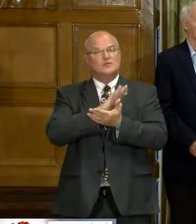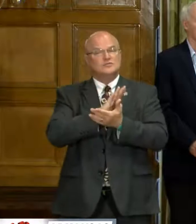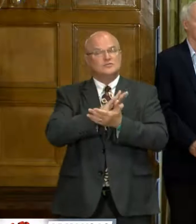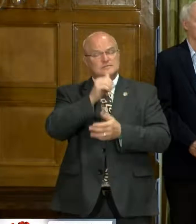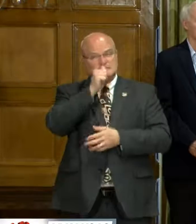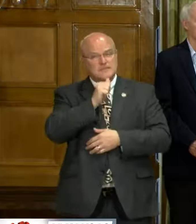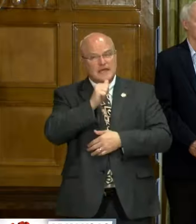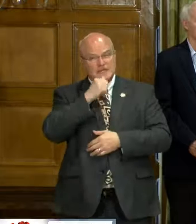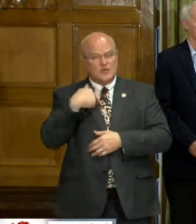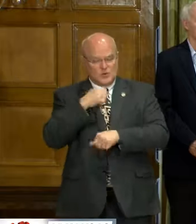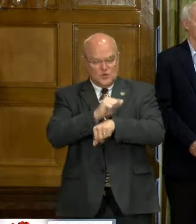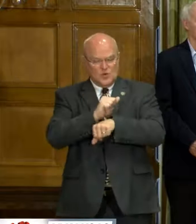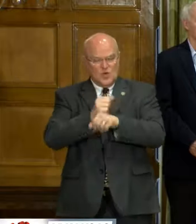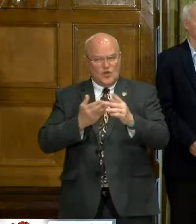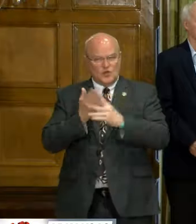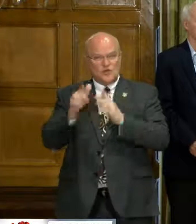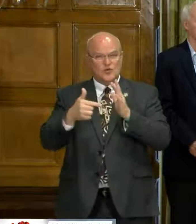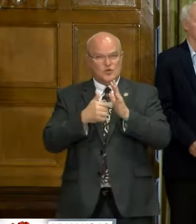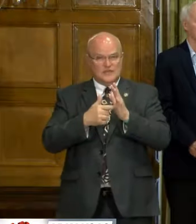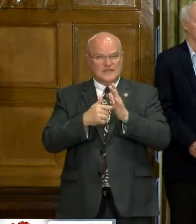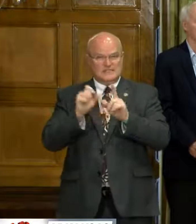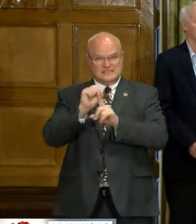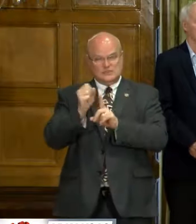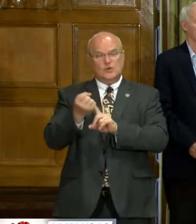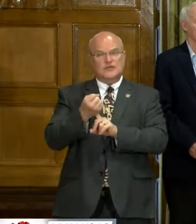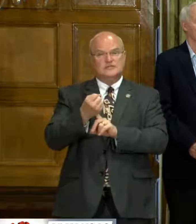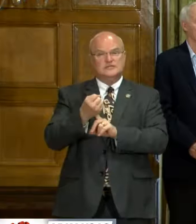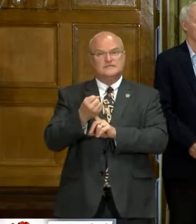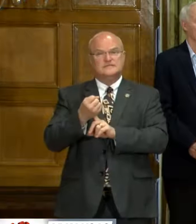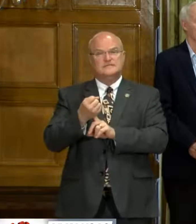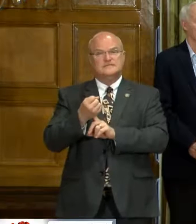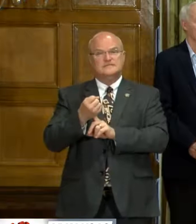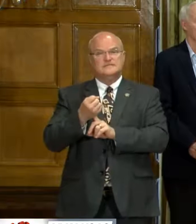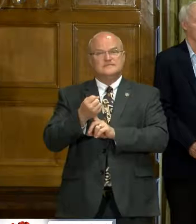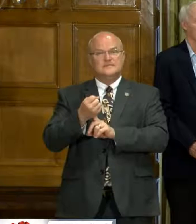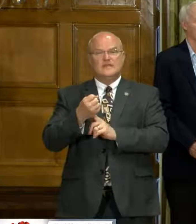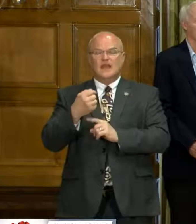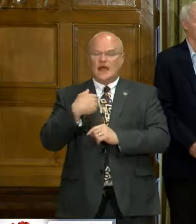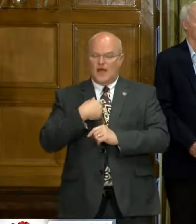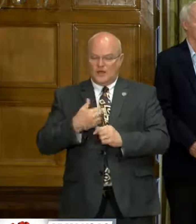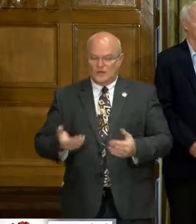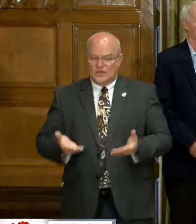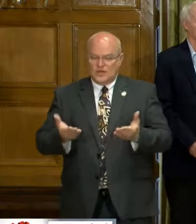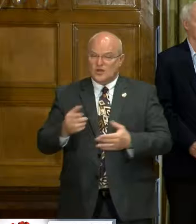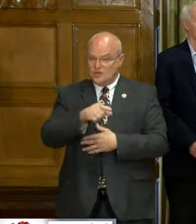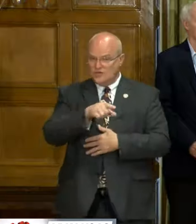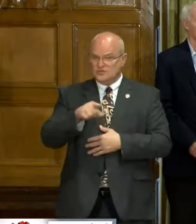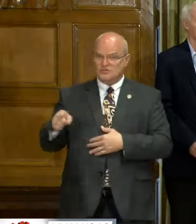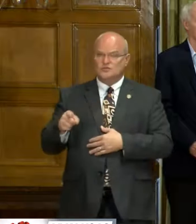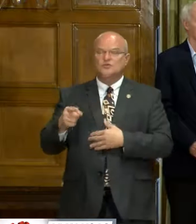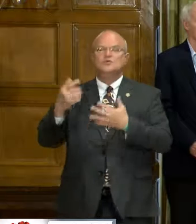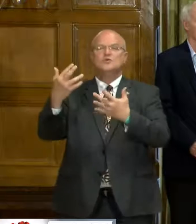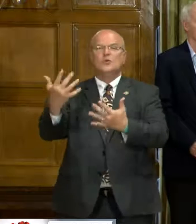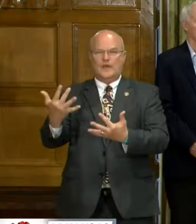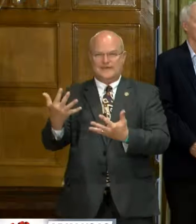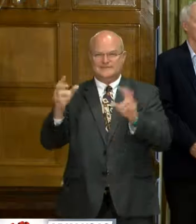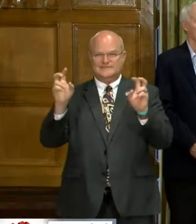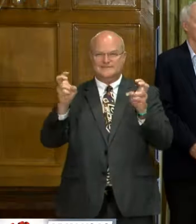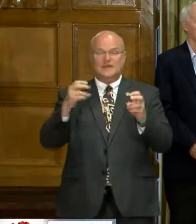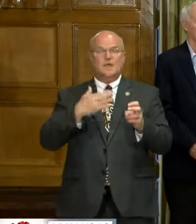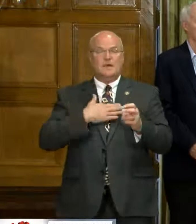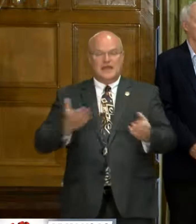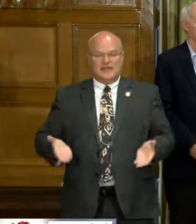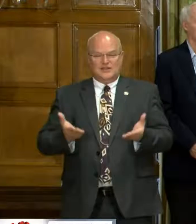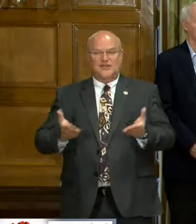be patient as we work through this situation. I would encourage you to wait. That would be